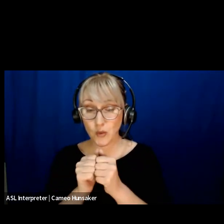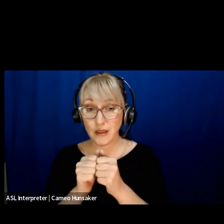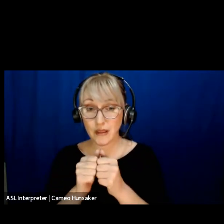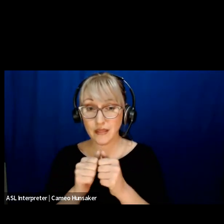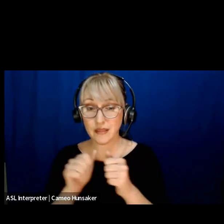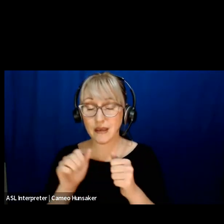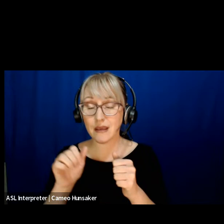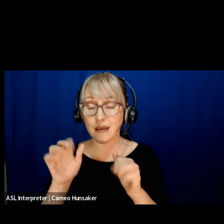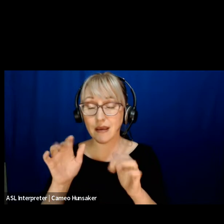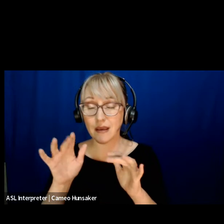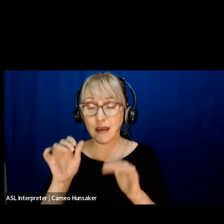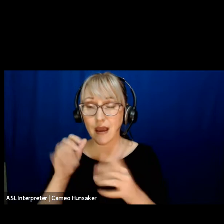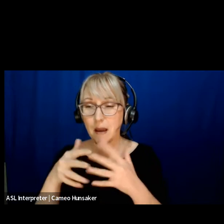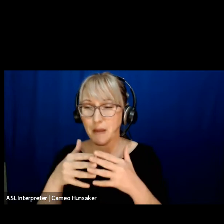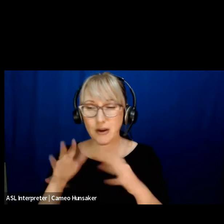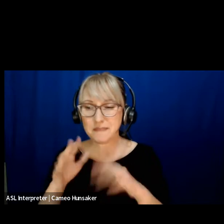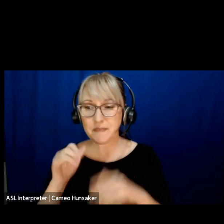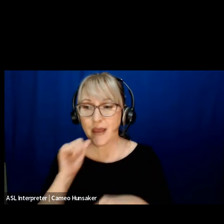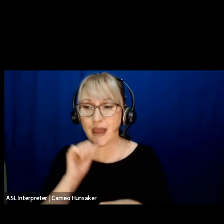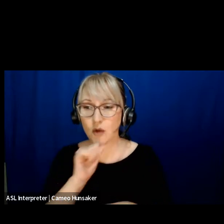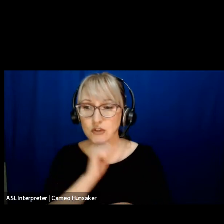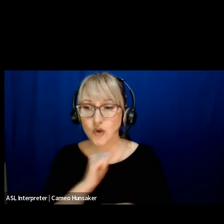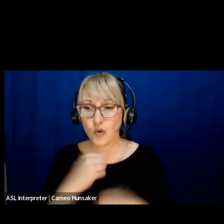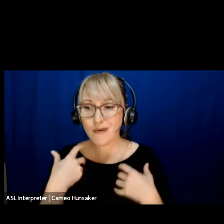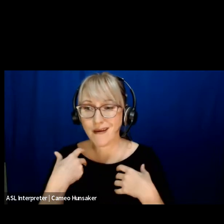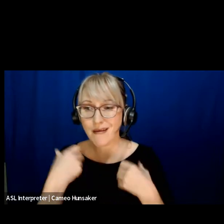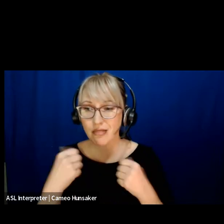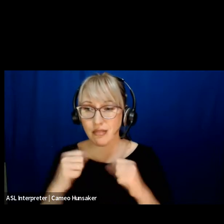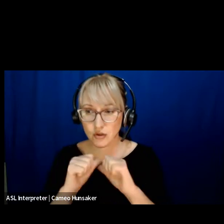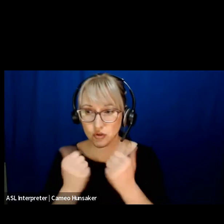the Arizona Health Association,